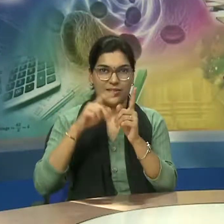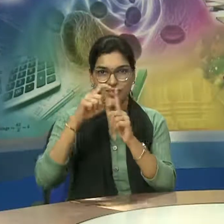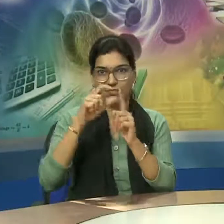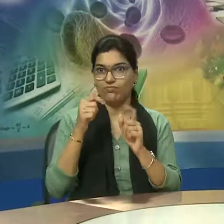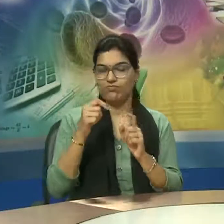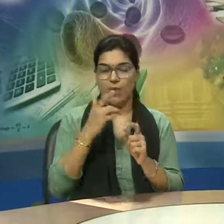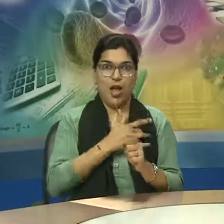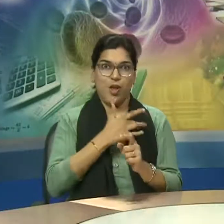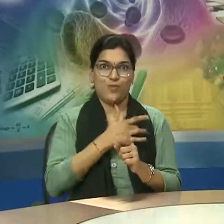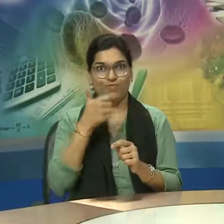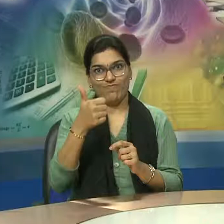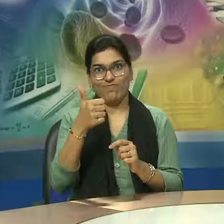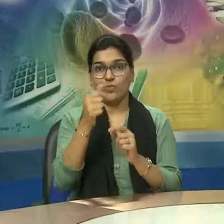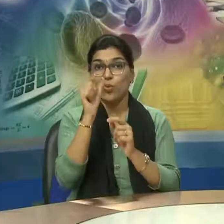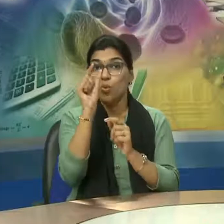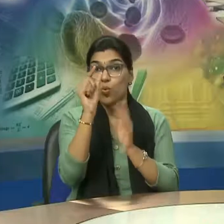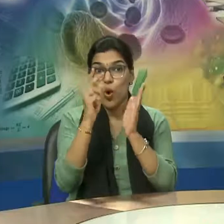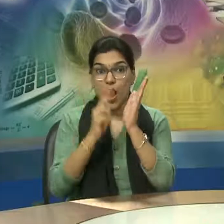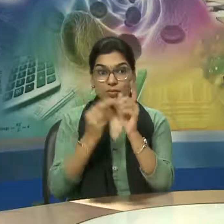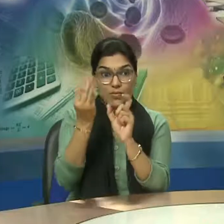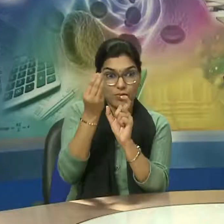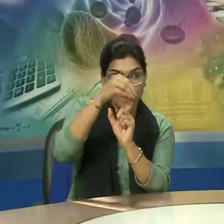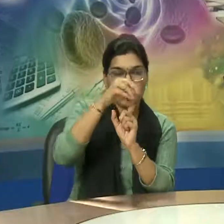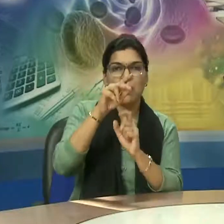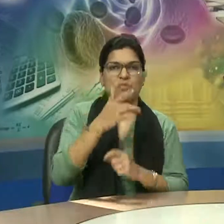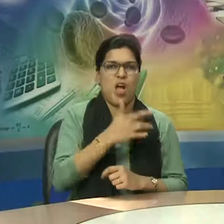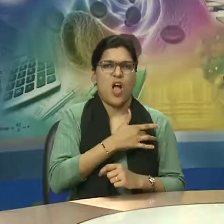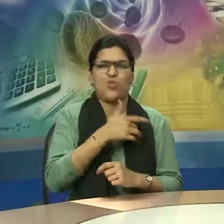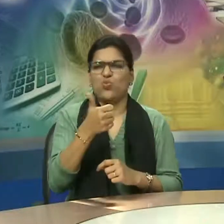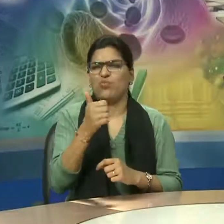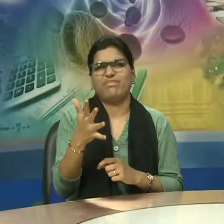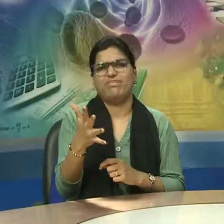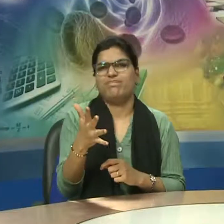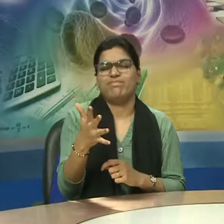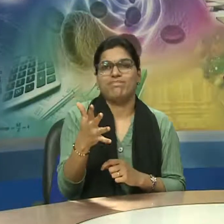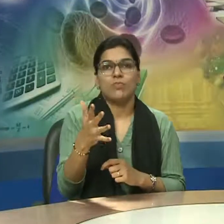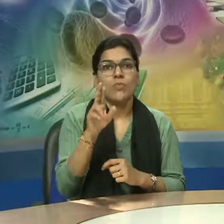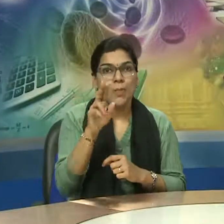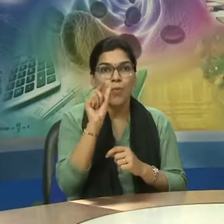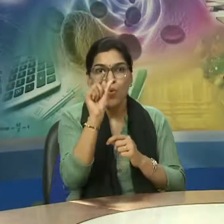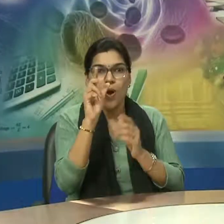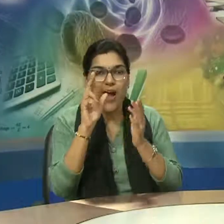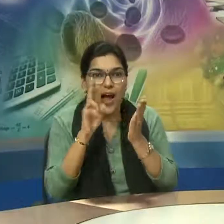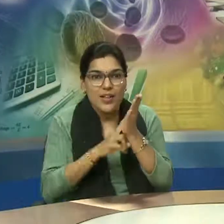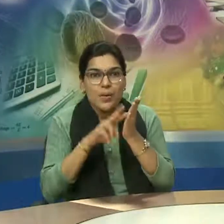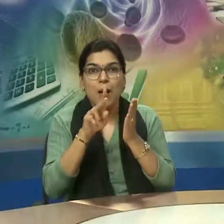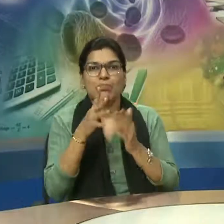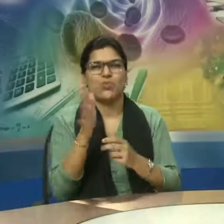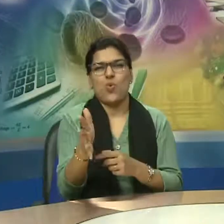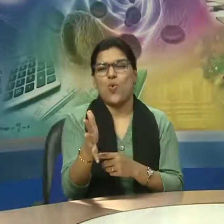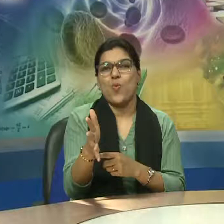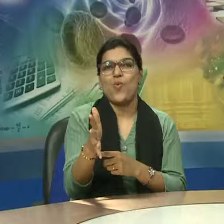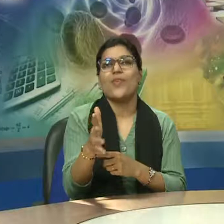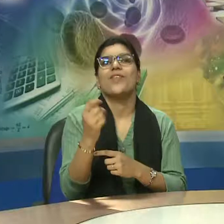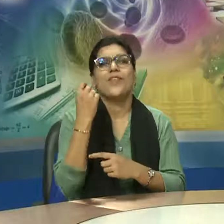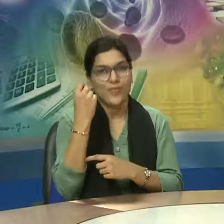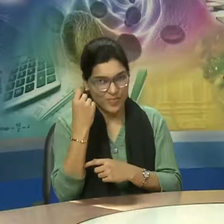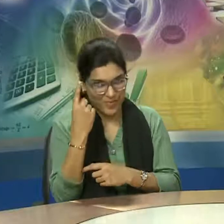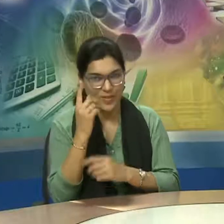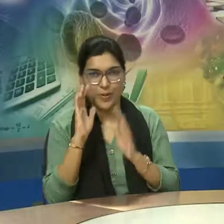that word. Next word is kind. We can add prefix